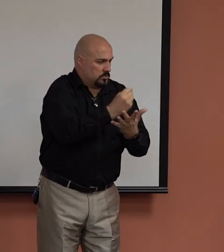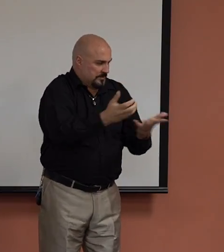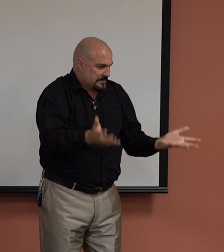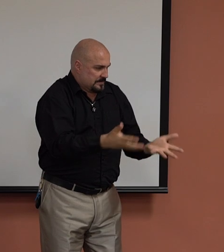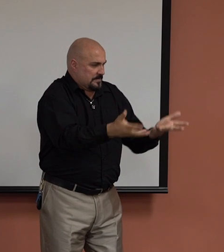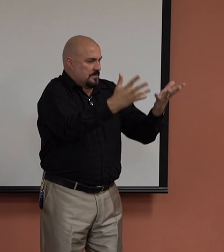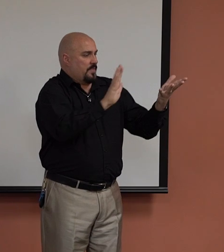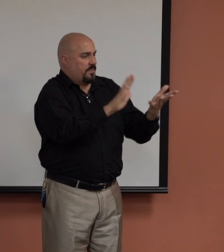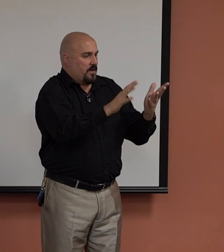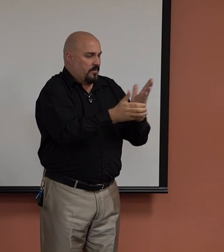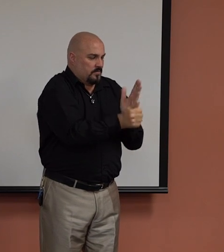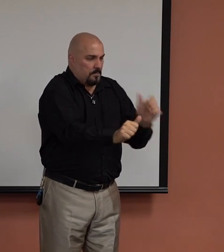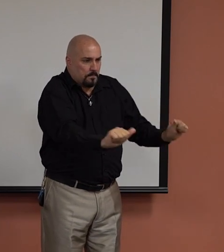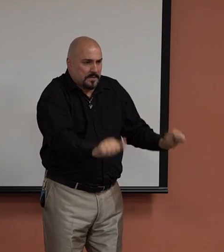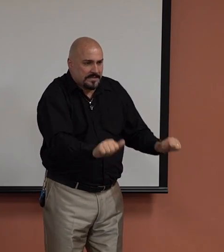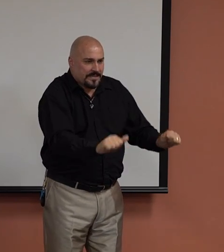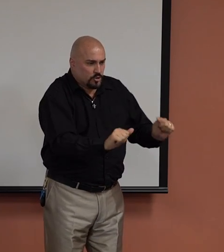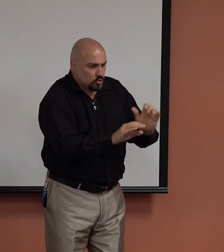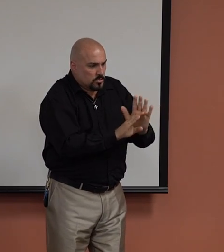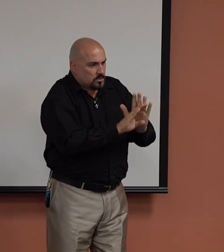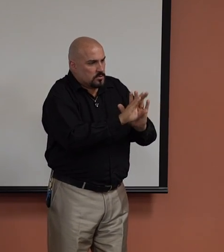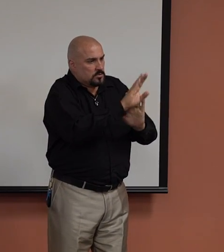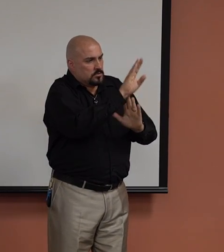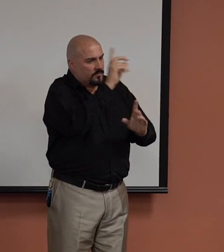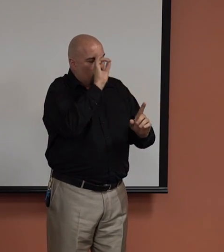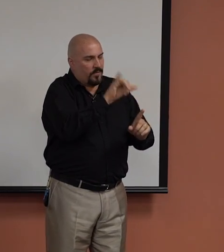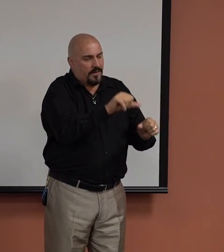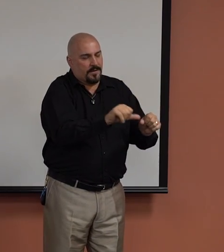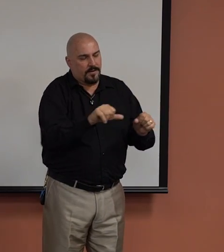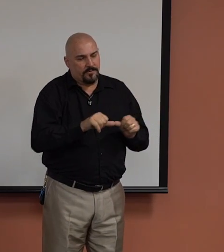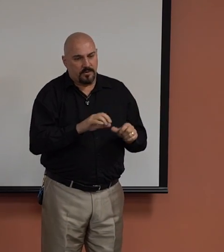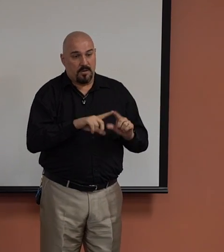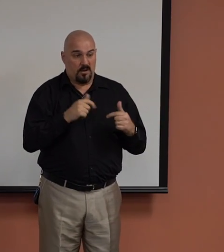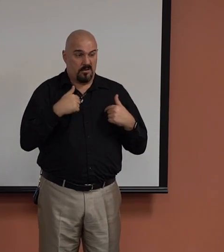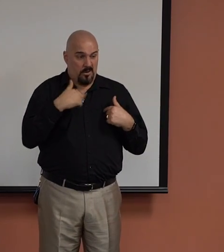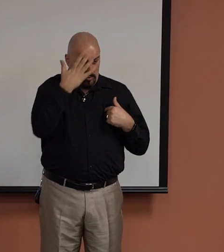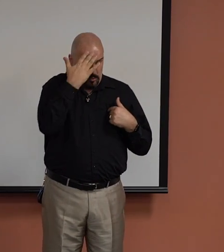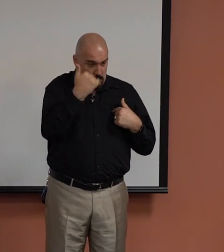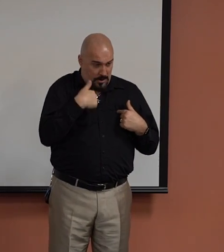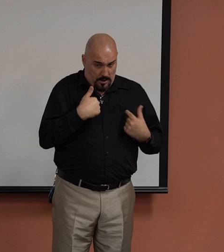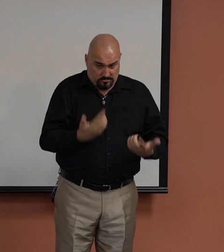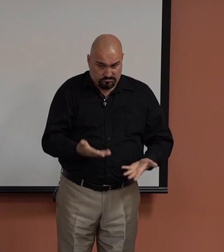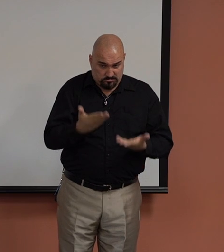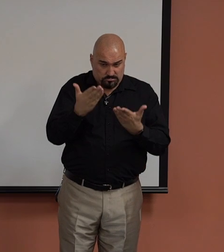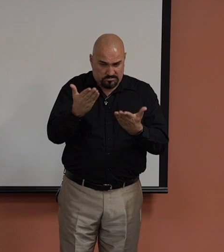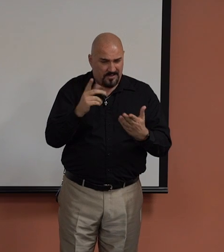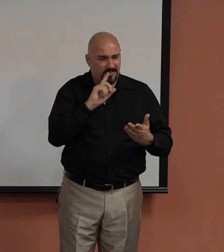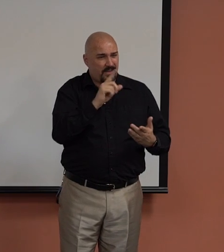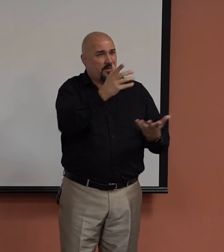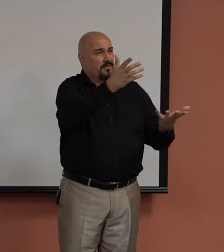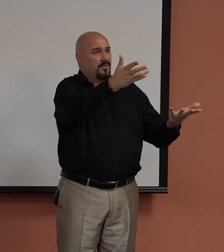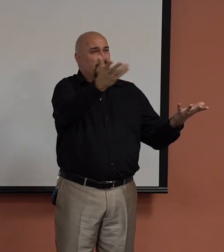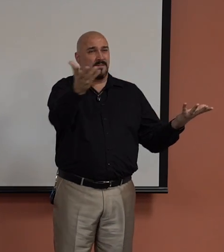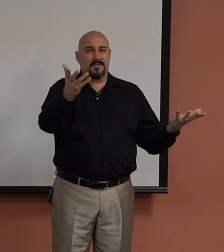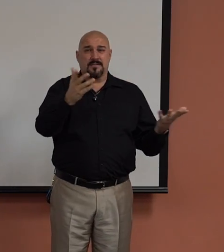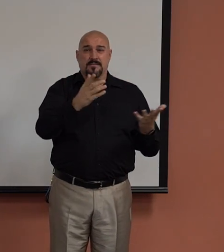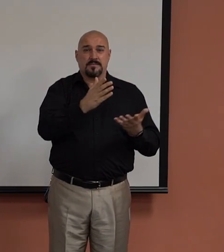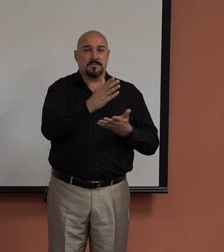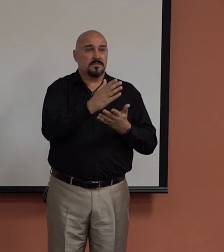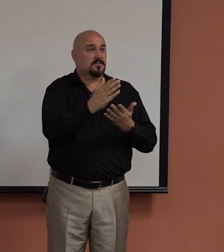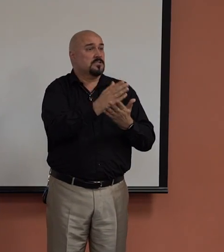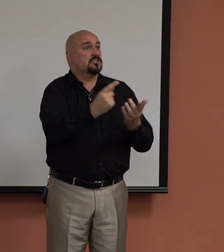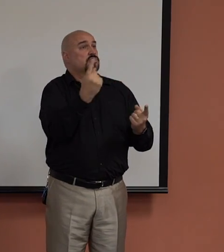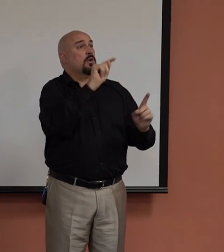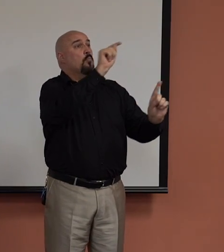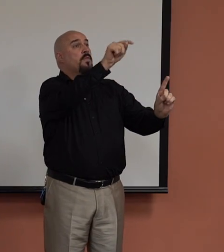So And you I'm might- just trying to, you know, bring it up because there is somebody out there, they don't even get help just because of,